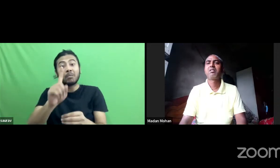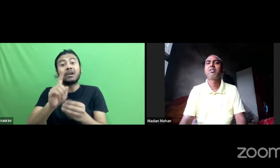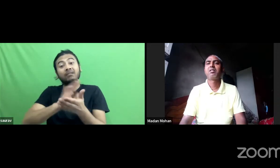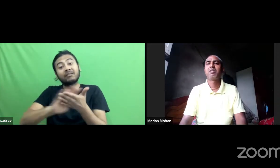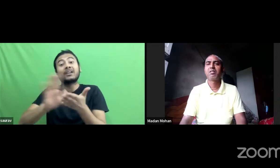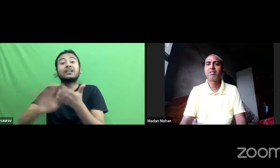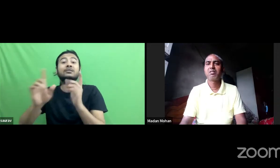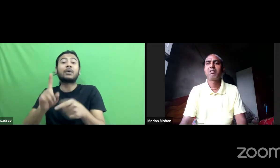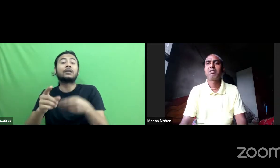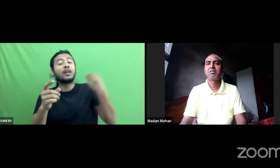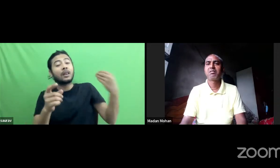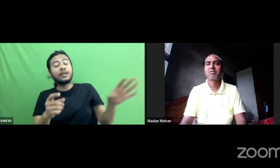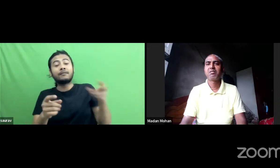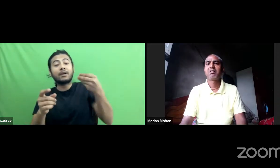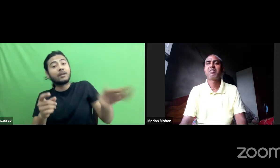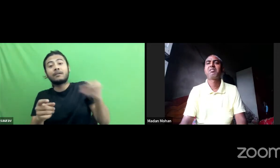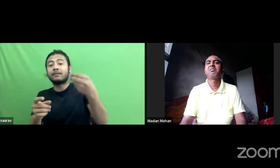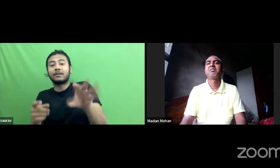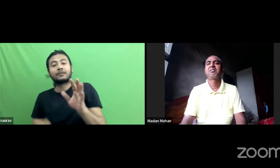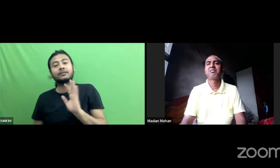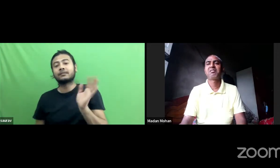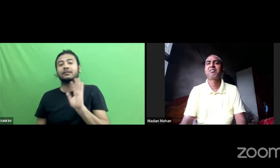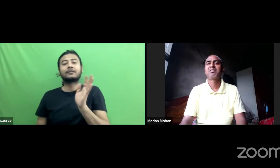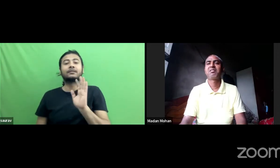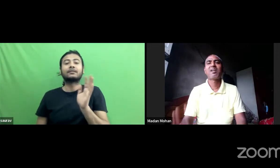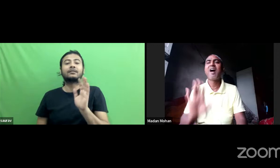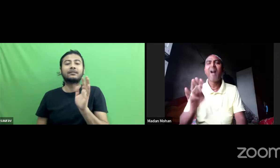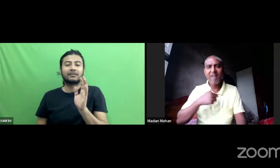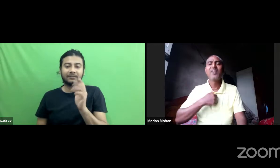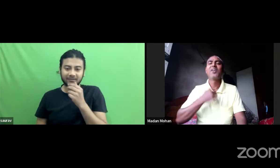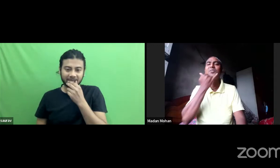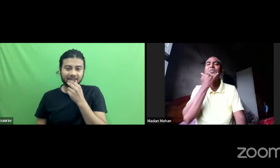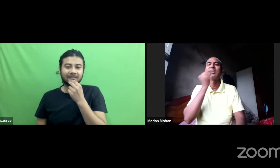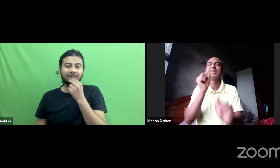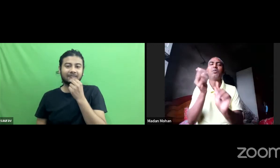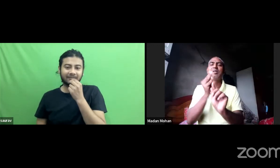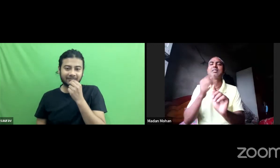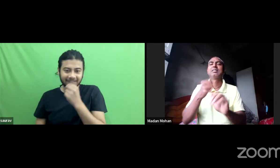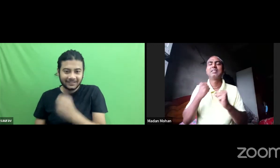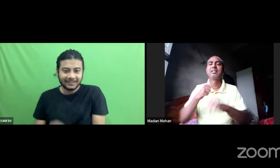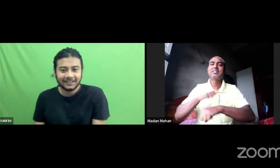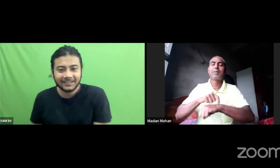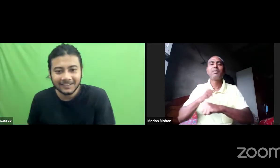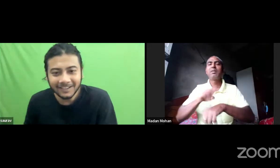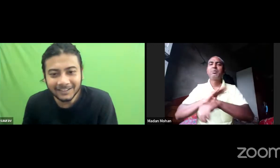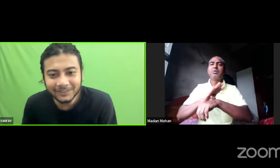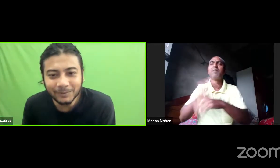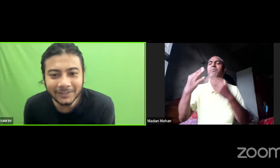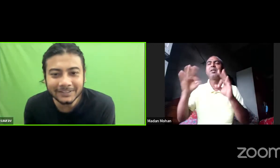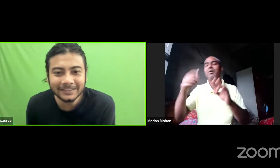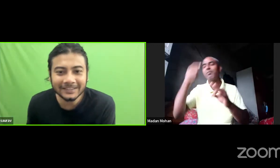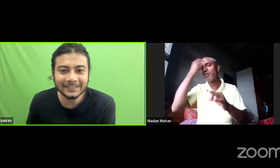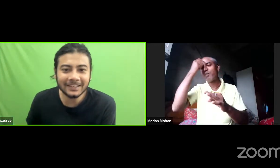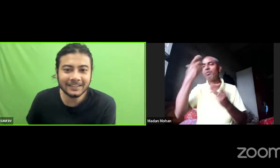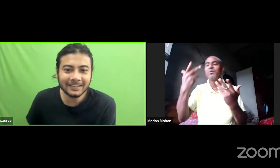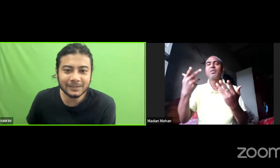So try not to leave them, but if in case because of some problem you're not able to finish, then so Mataji says that it has